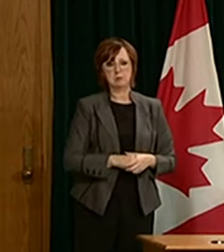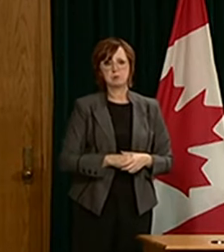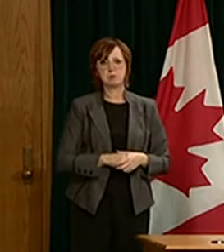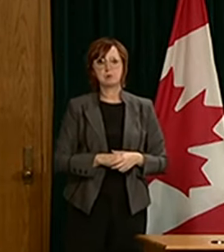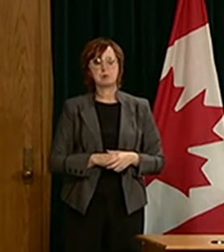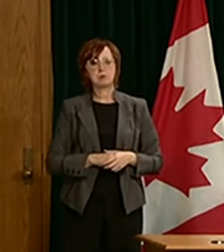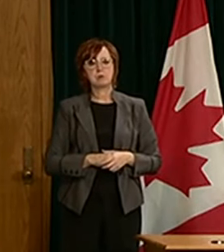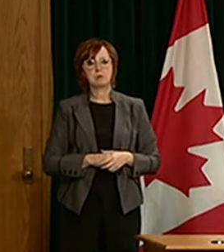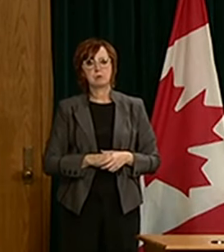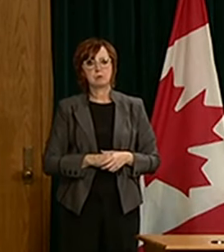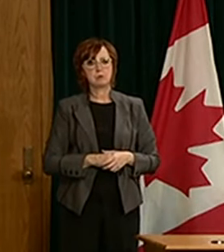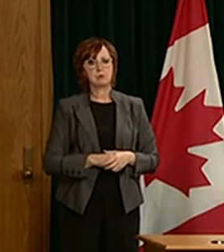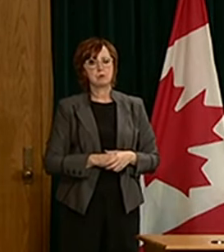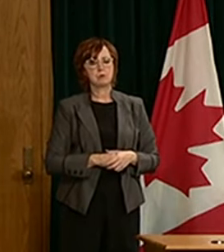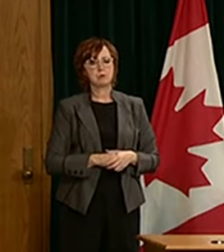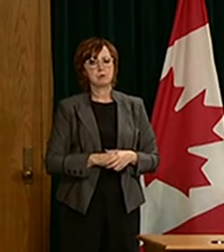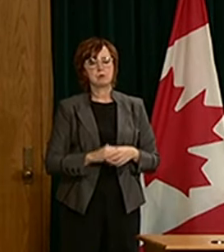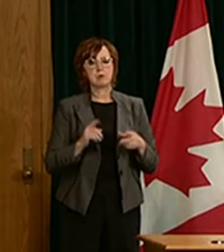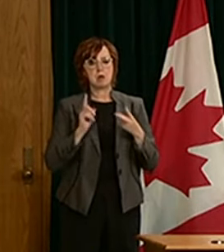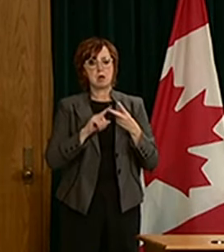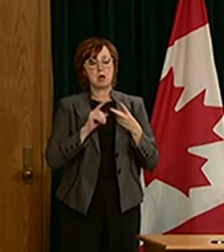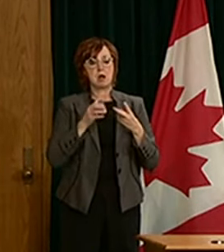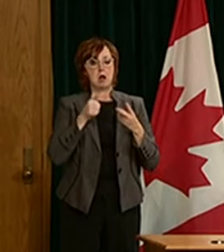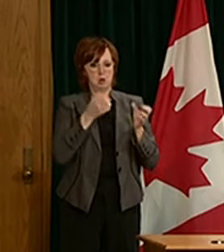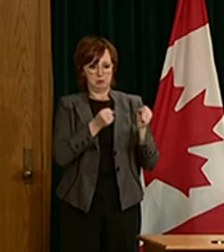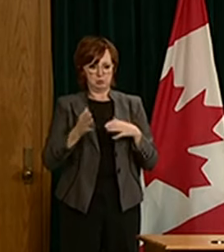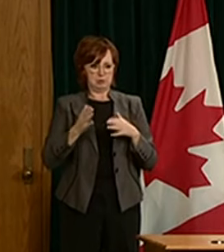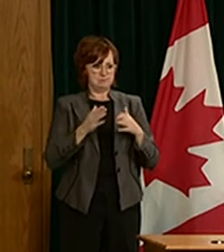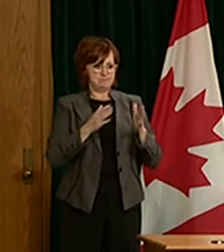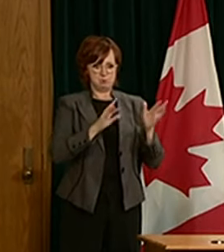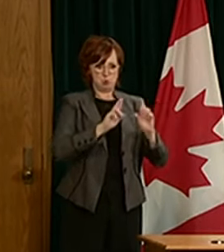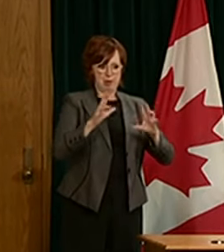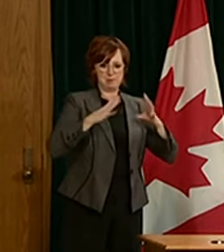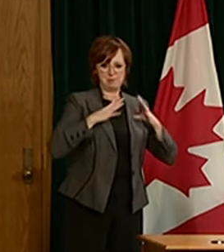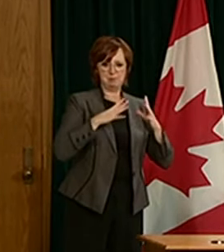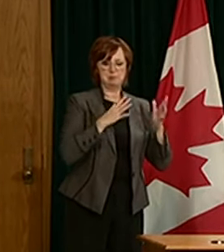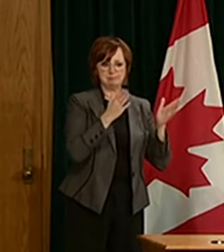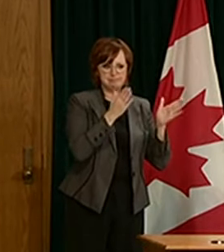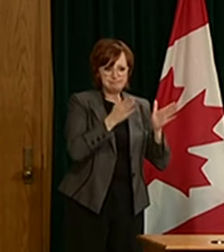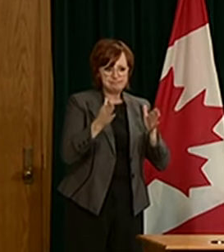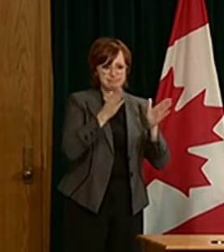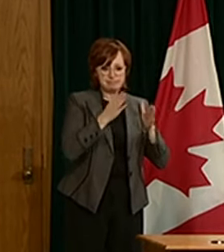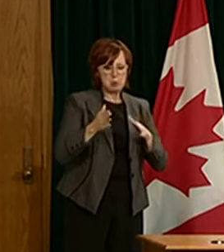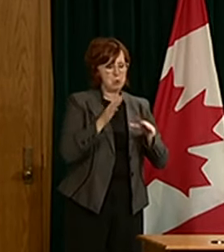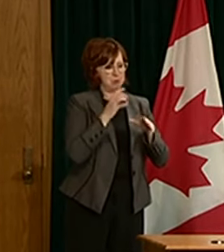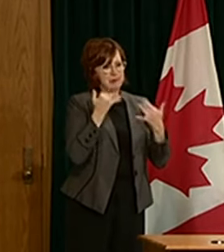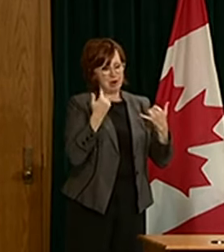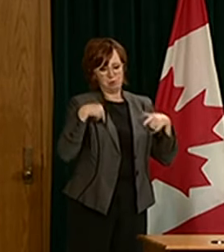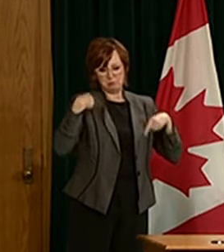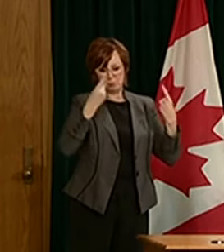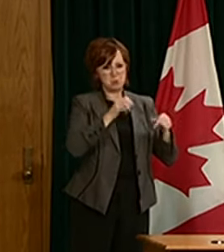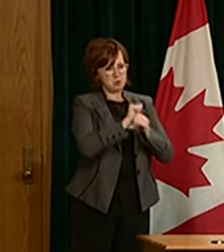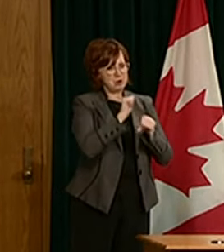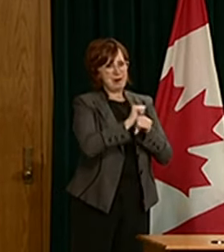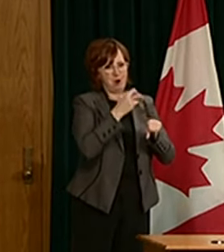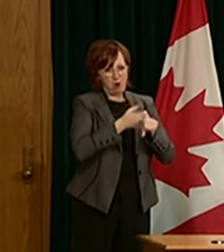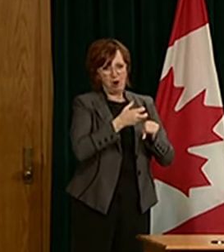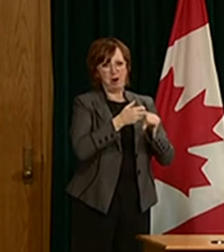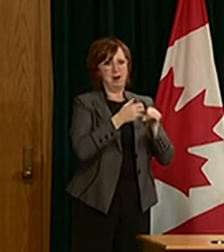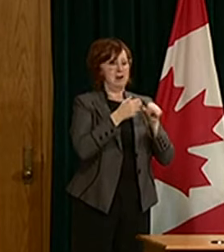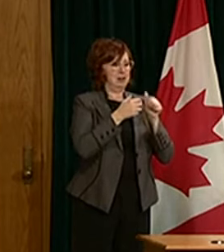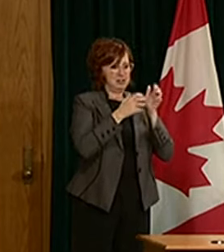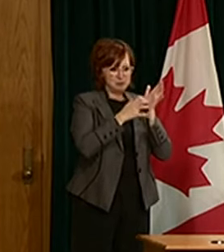we are working hard in the health services to be prepared and to do as much as we possibly can to flatten the curve.